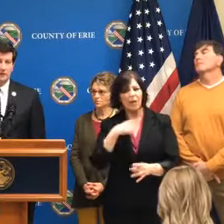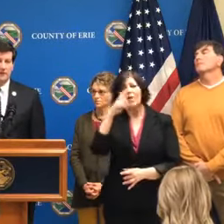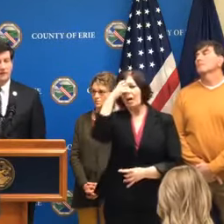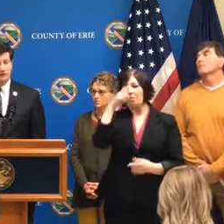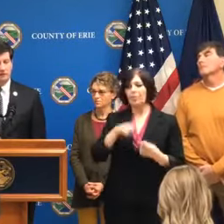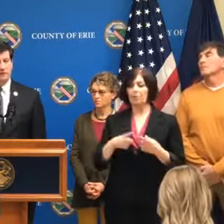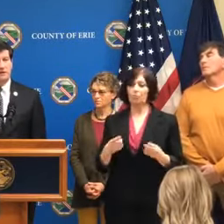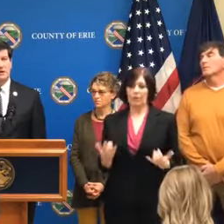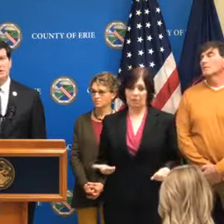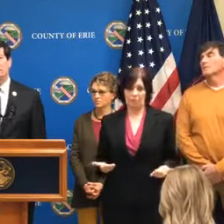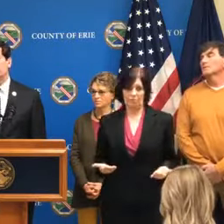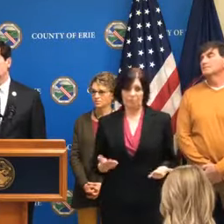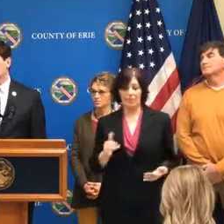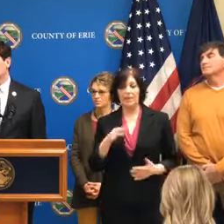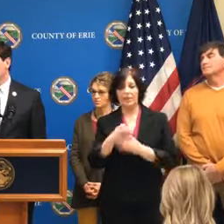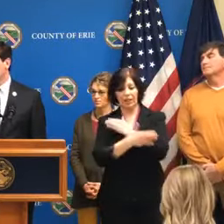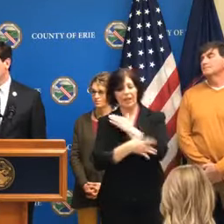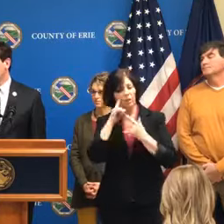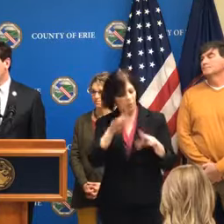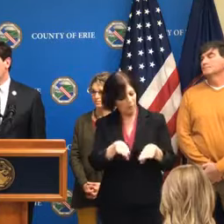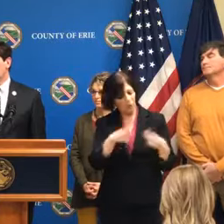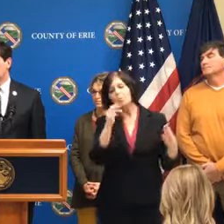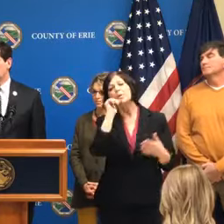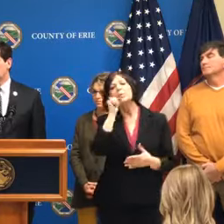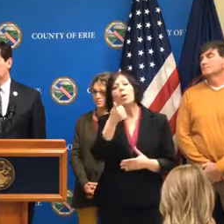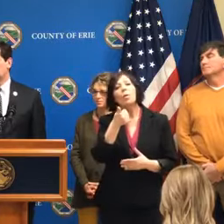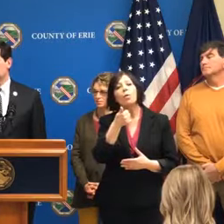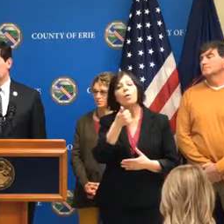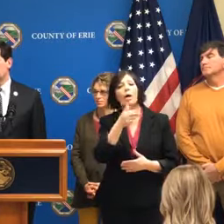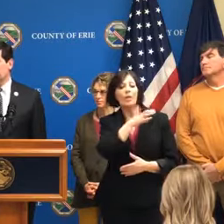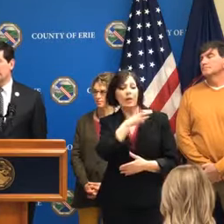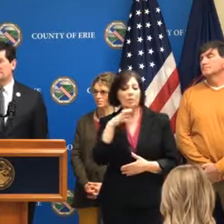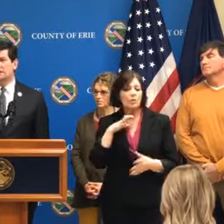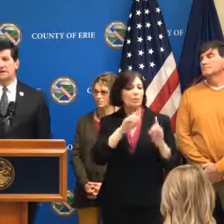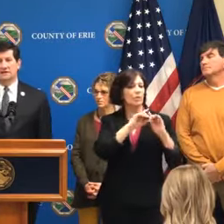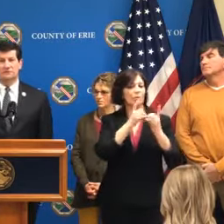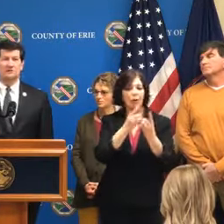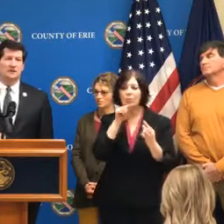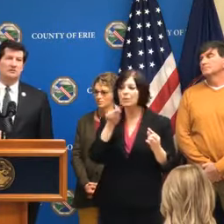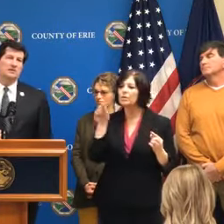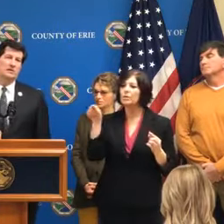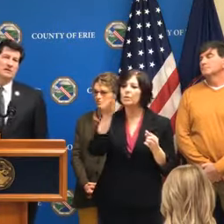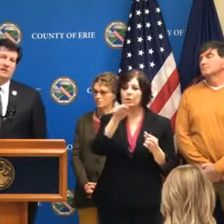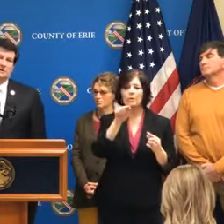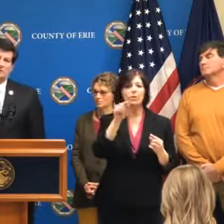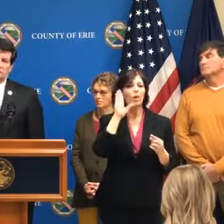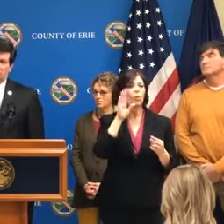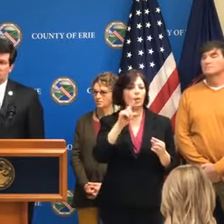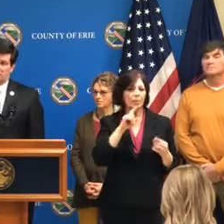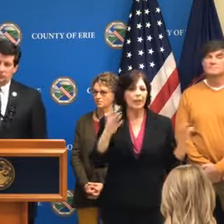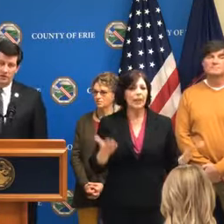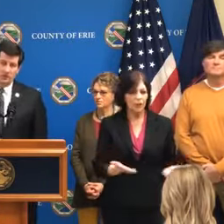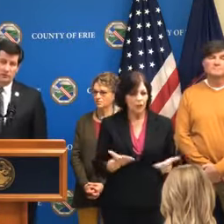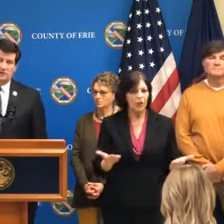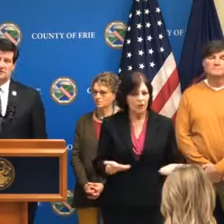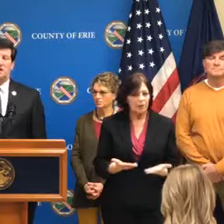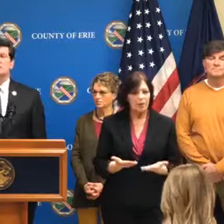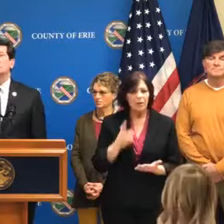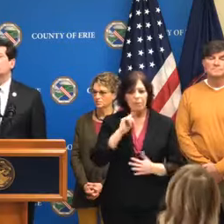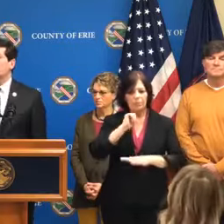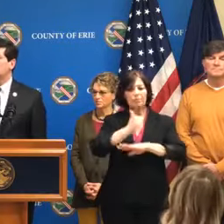run, therefore Erie County government will be open. Our commissioners, department heads, as well as the other independently elected officials are putting in